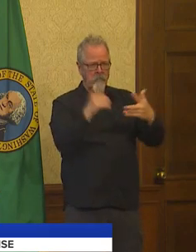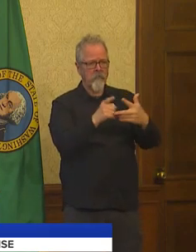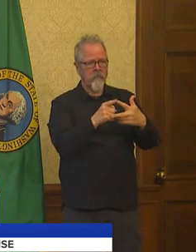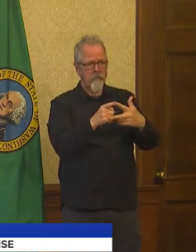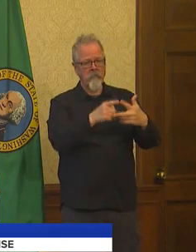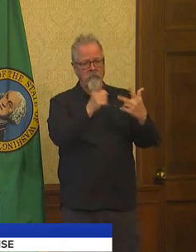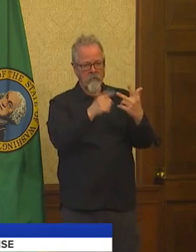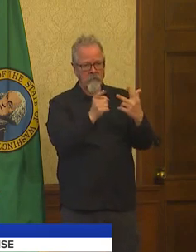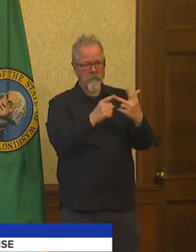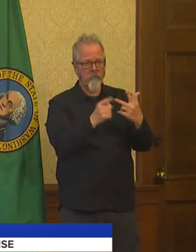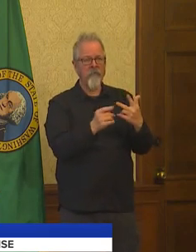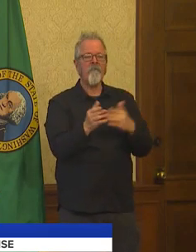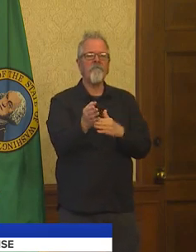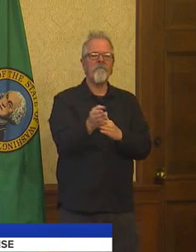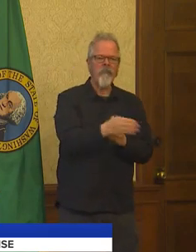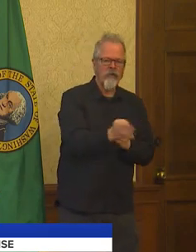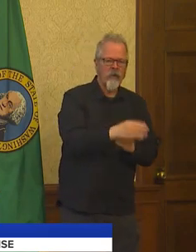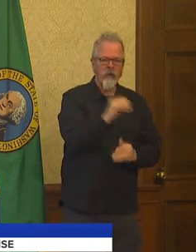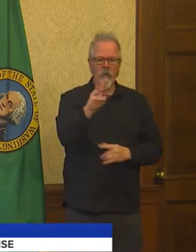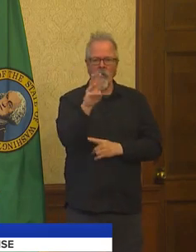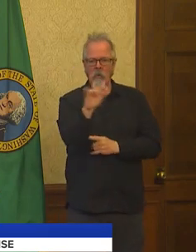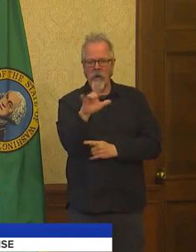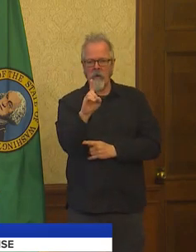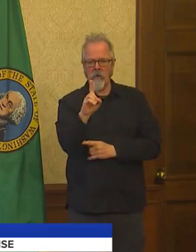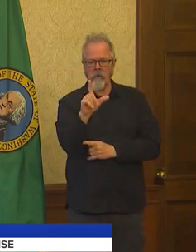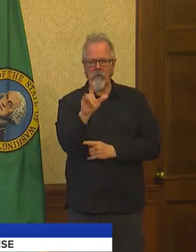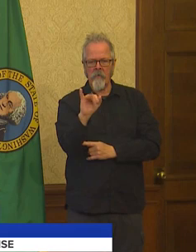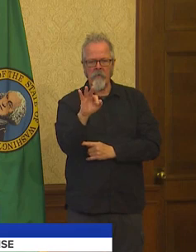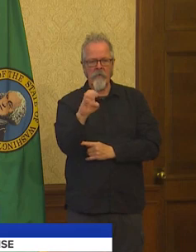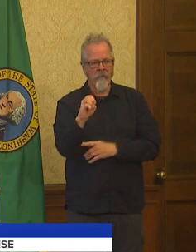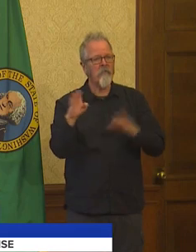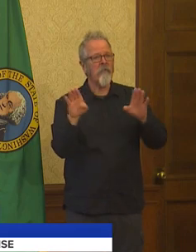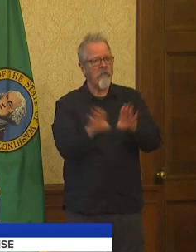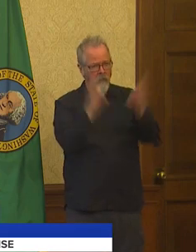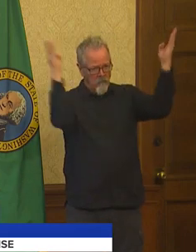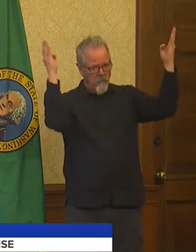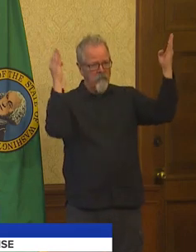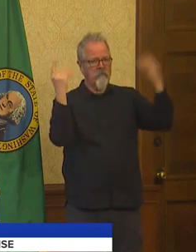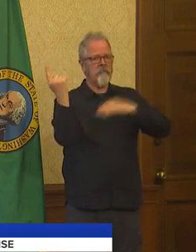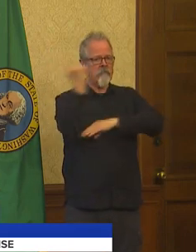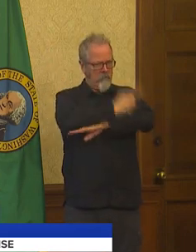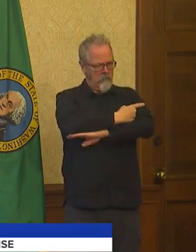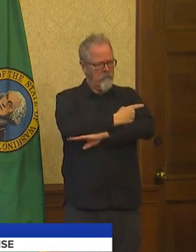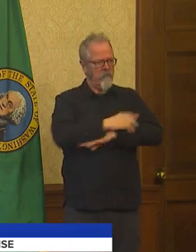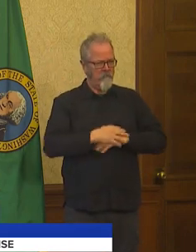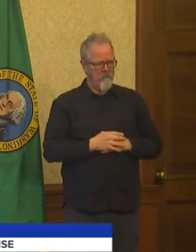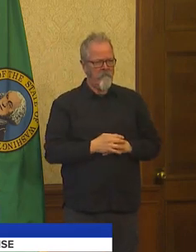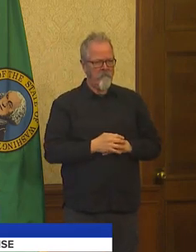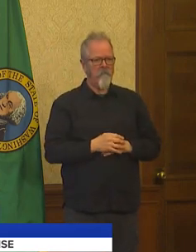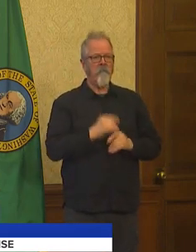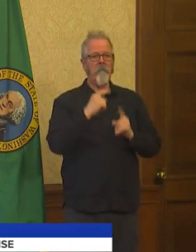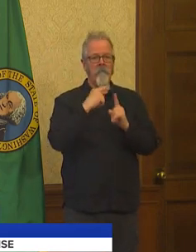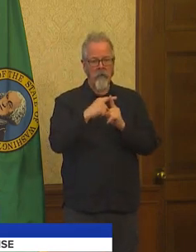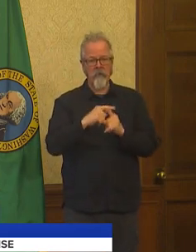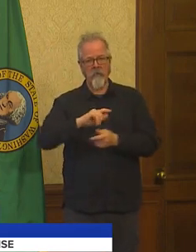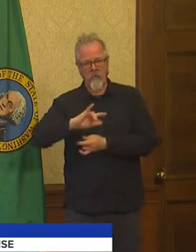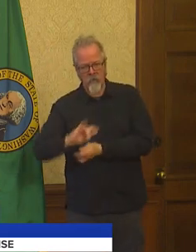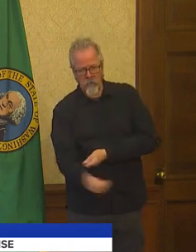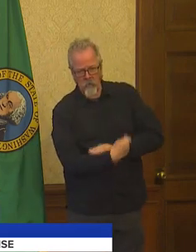distancing, as well as protocols for safety and security of everyone enjoying the